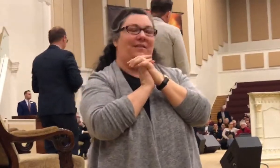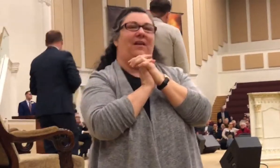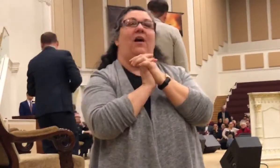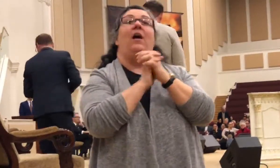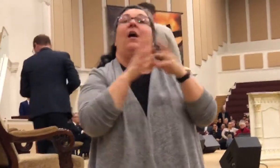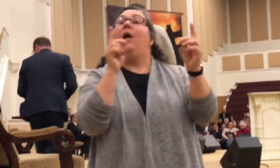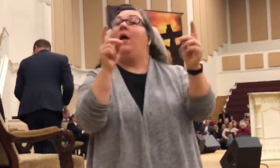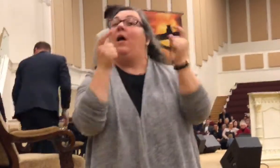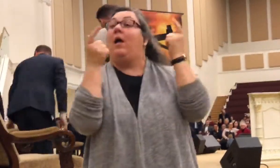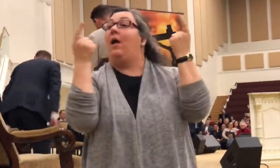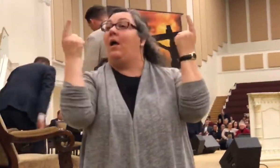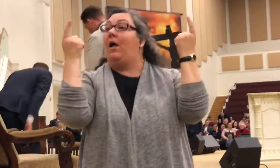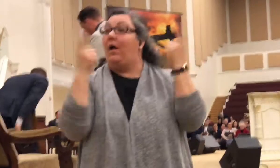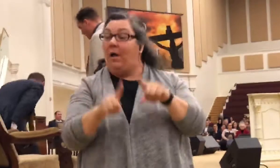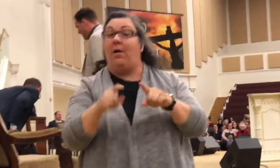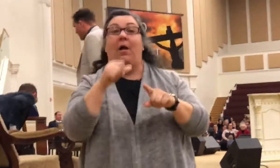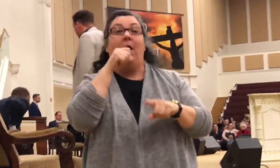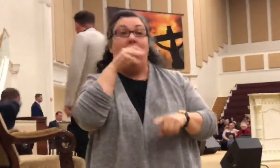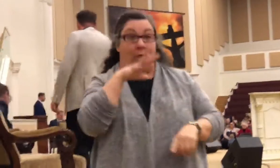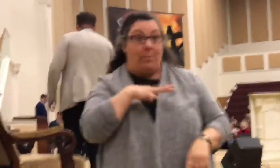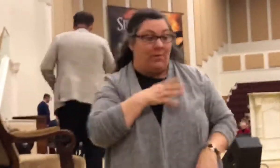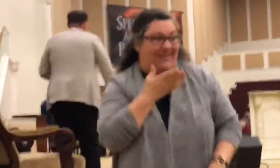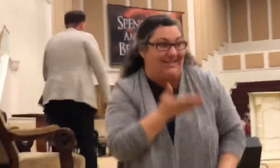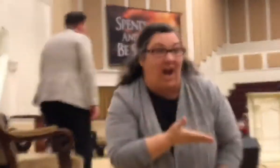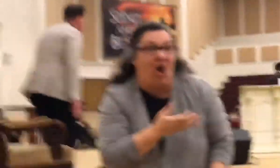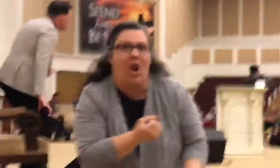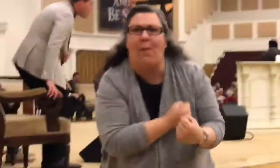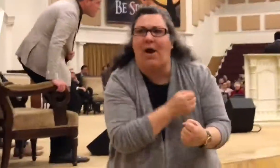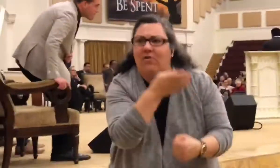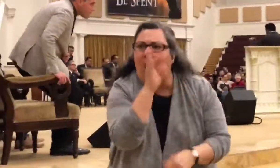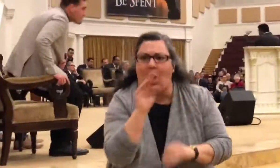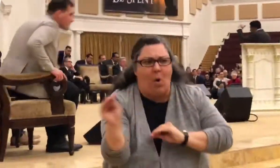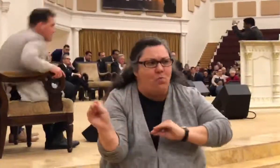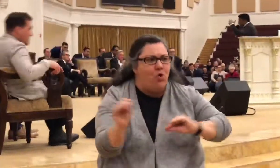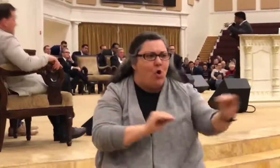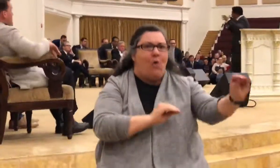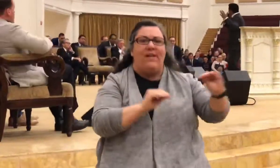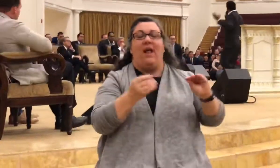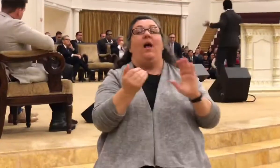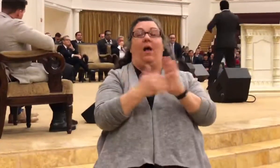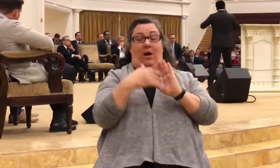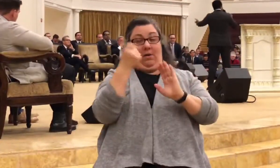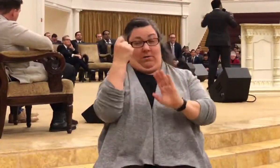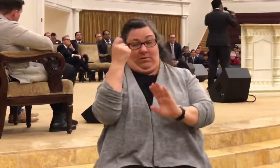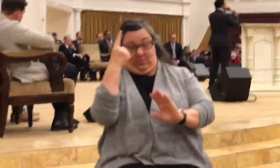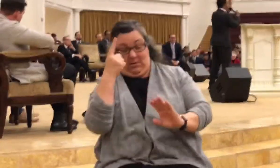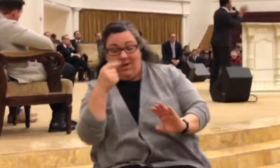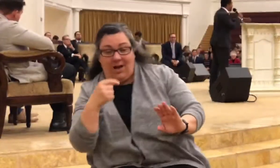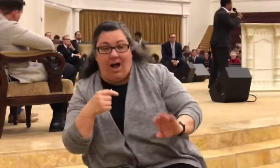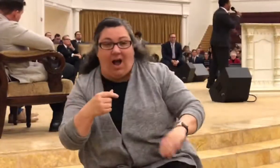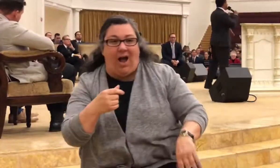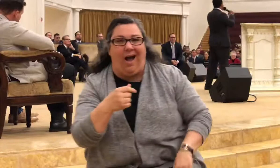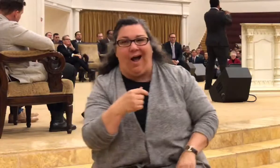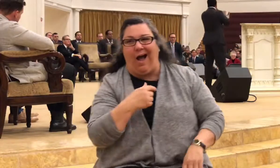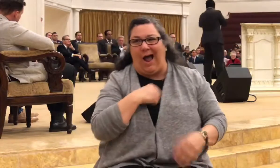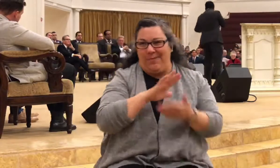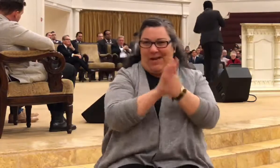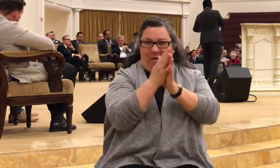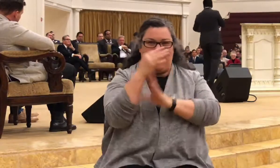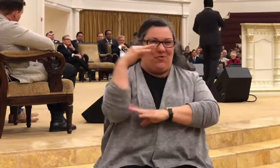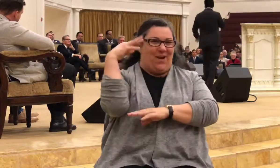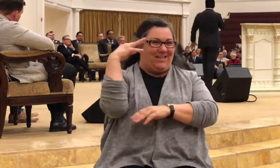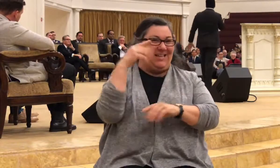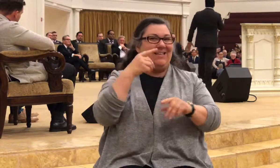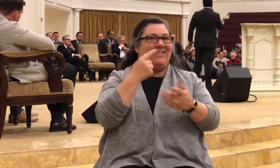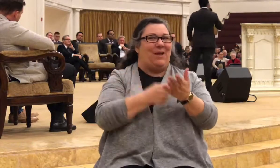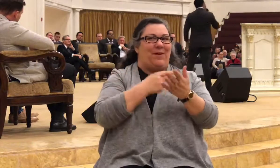And all of a sudden, that young lady was there, and the power of God was moving in. Once again, remember, like I said, you know, I get kind of half crazy, and then sometimes